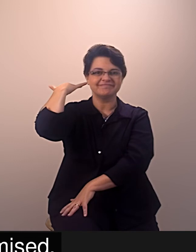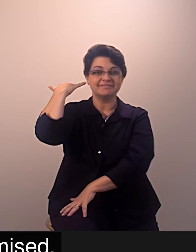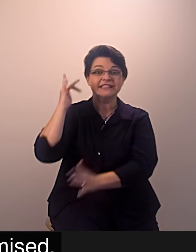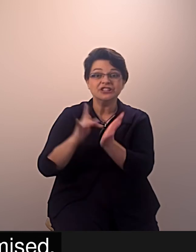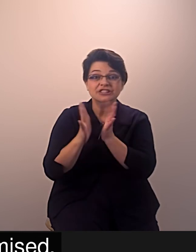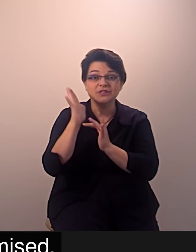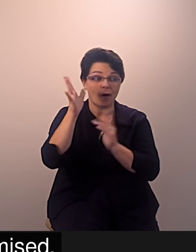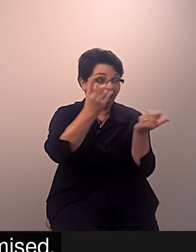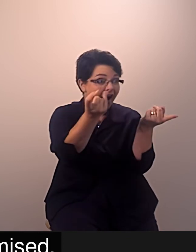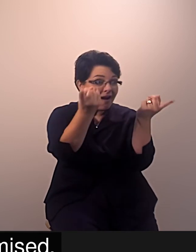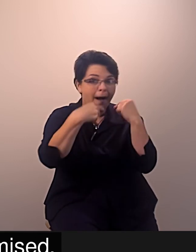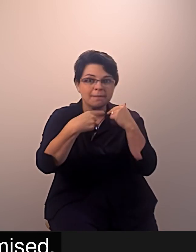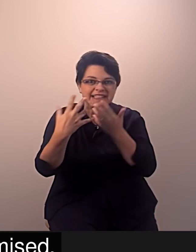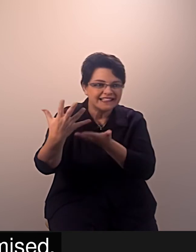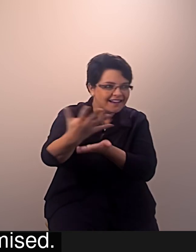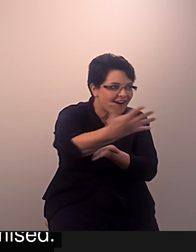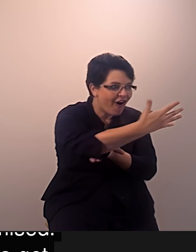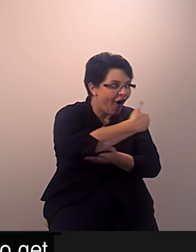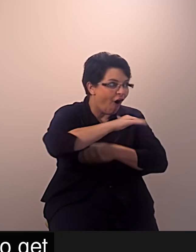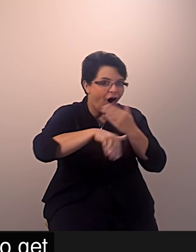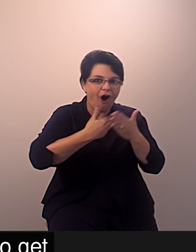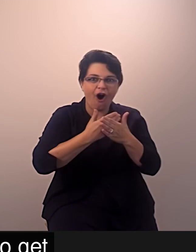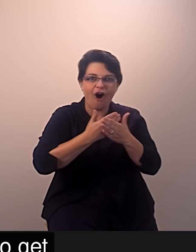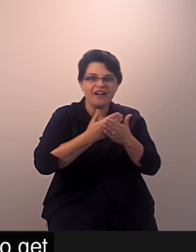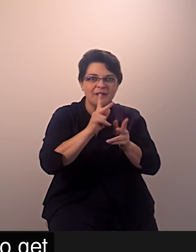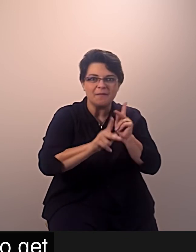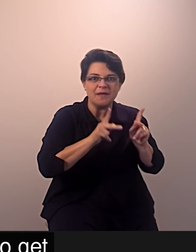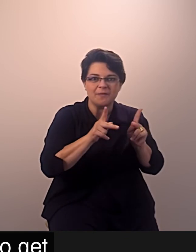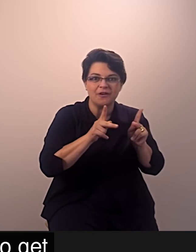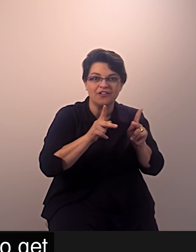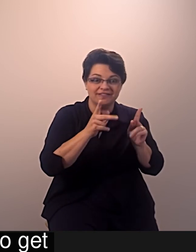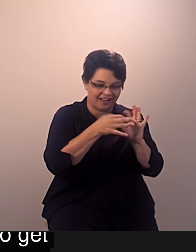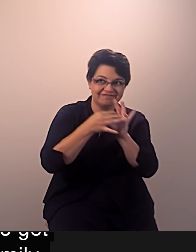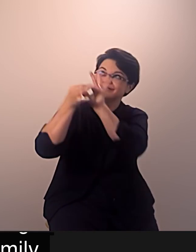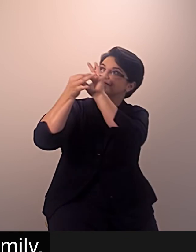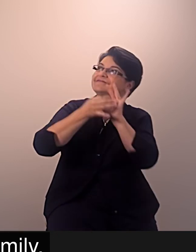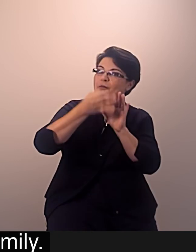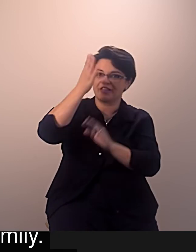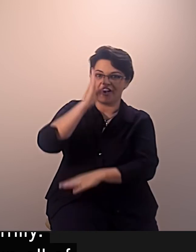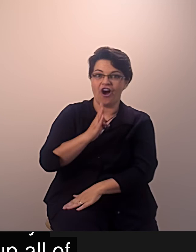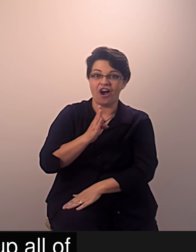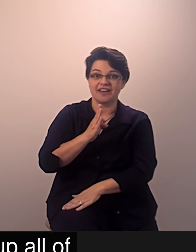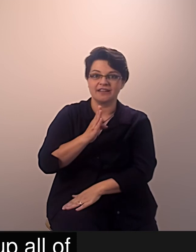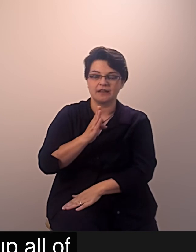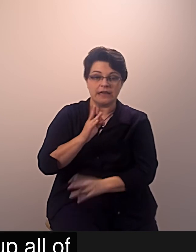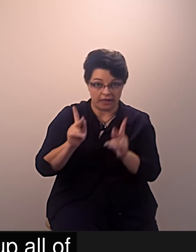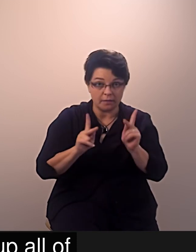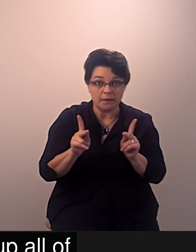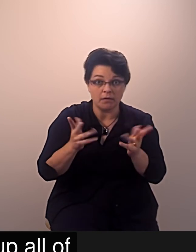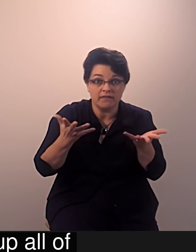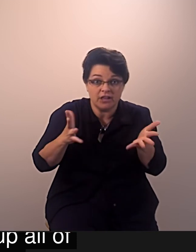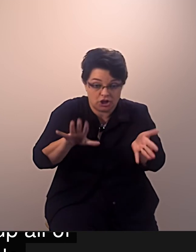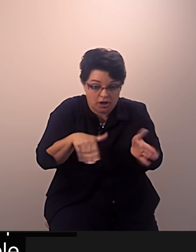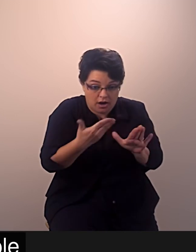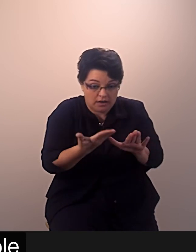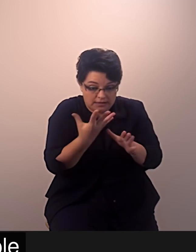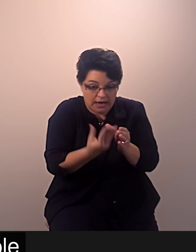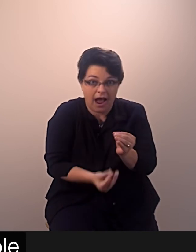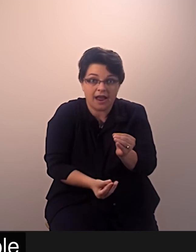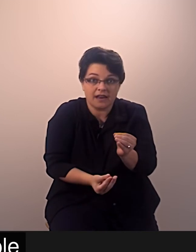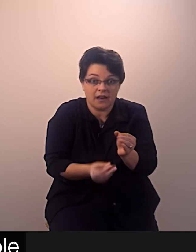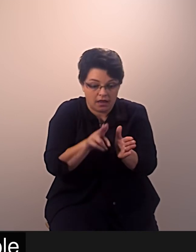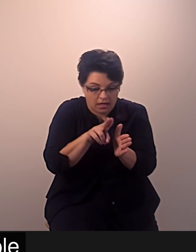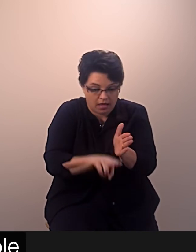get all of God's family. Jesus will raise up all of God's people who have died.